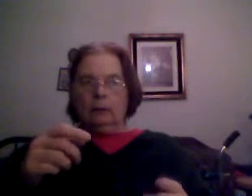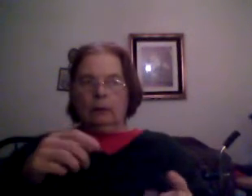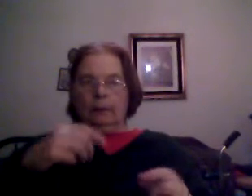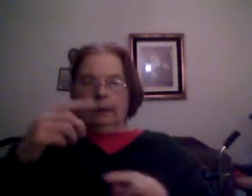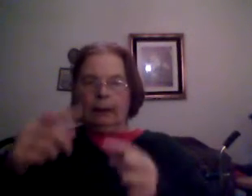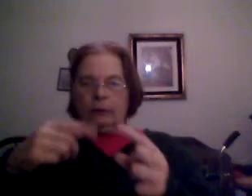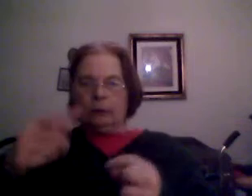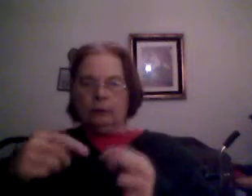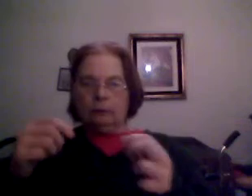or a bicycle.